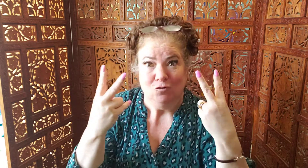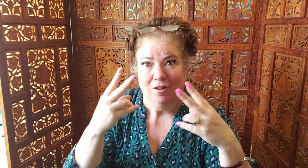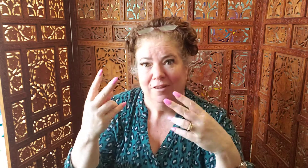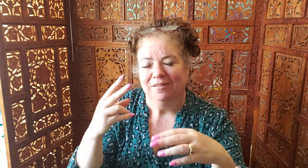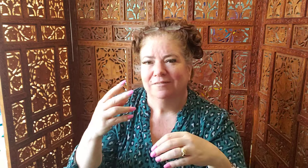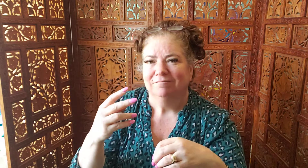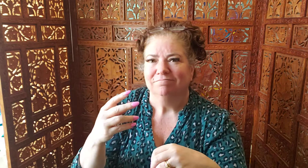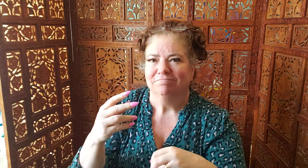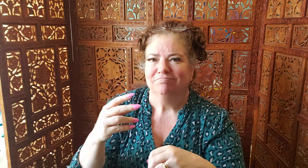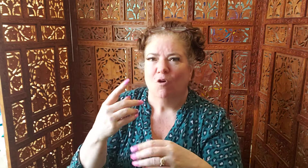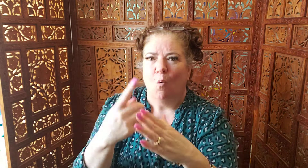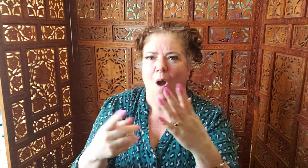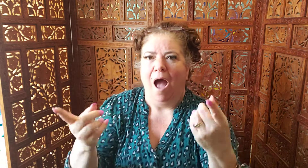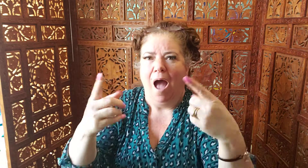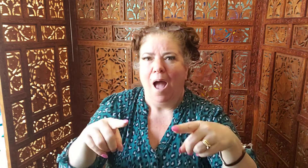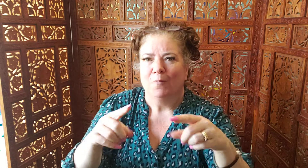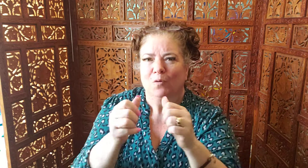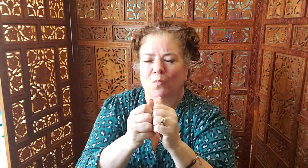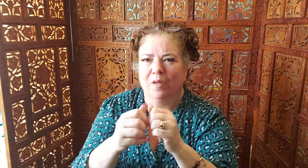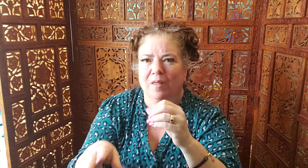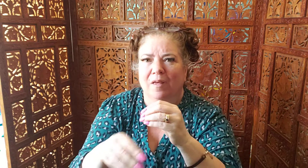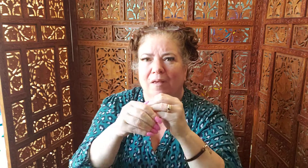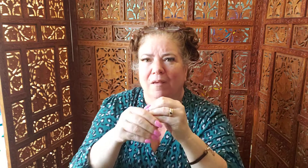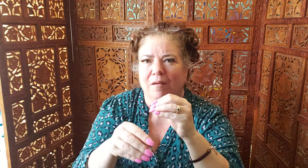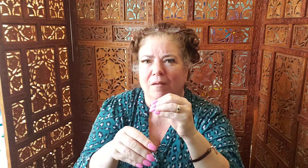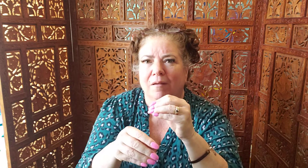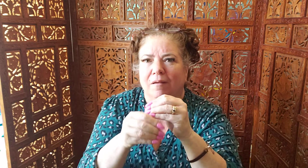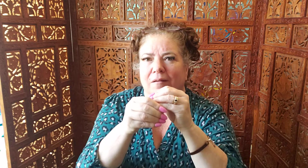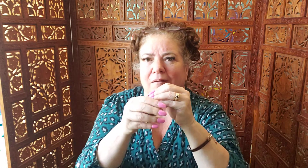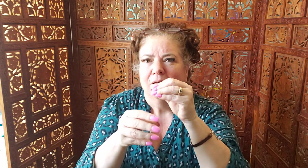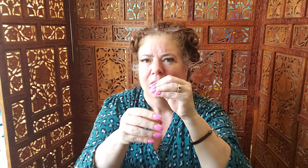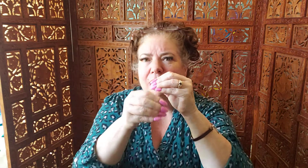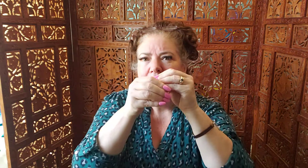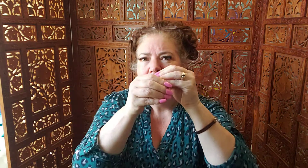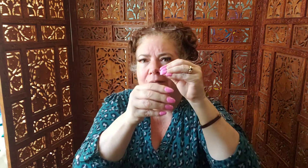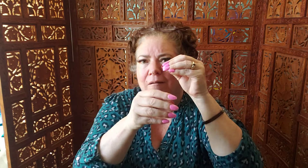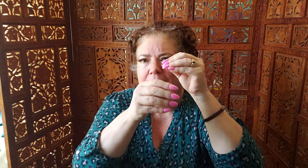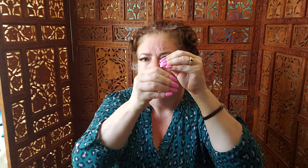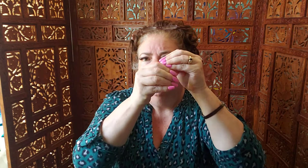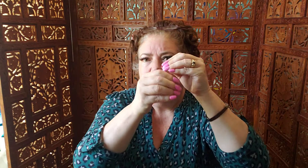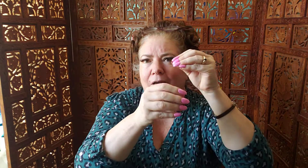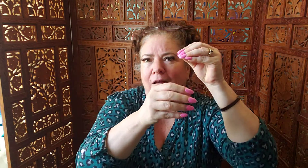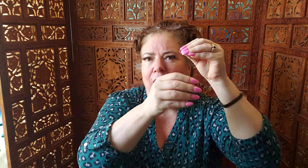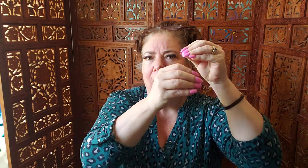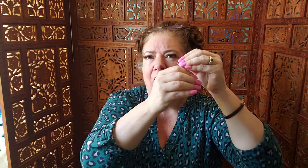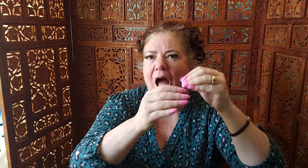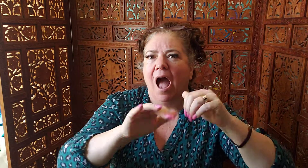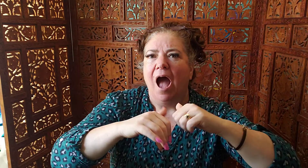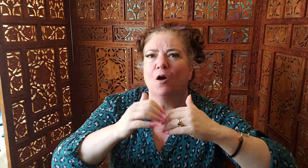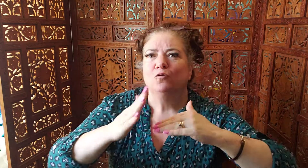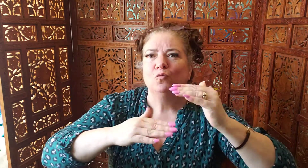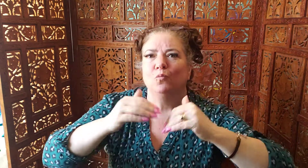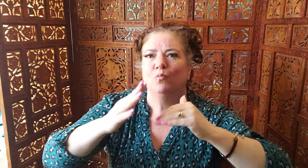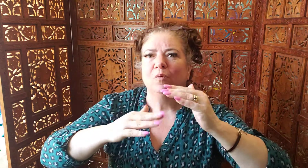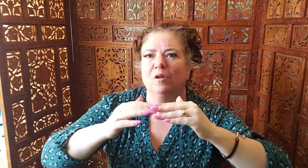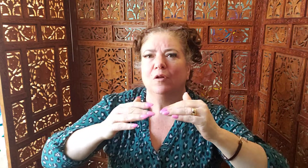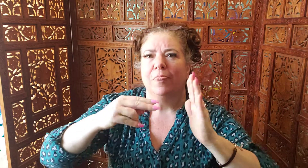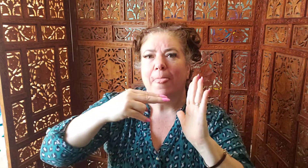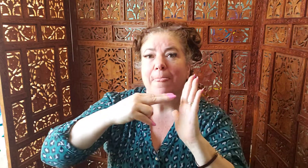that important. And people inside the theater, people who know theater, people who appreciate it, know that